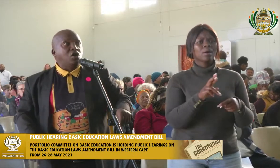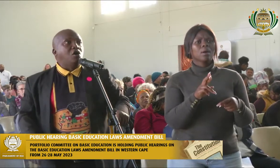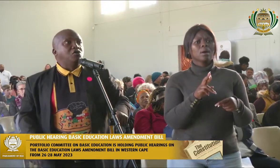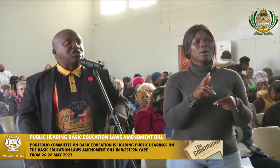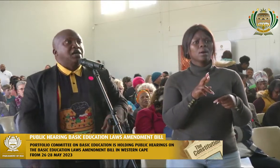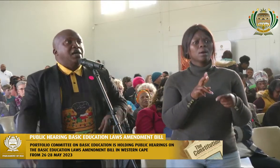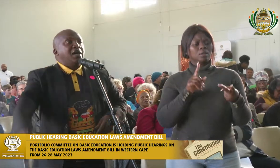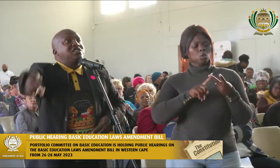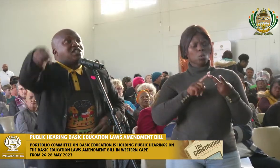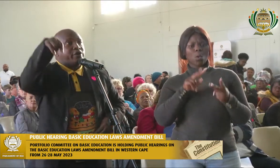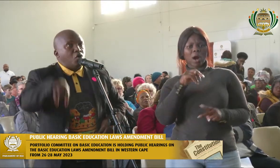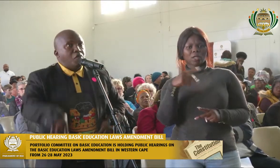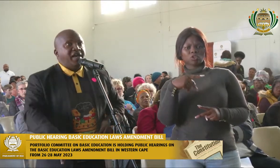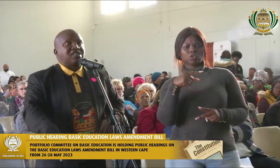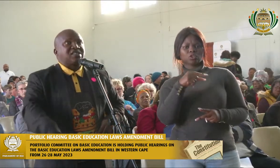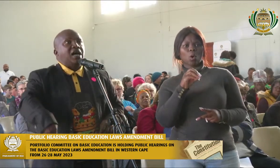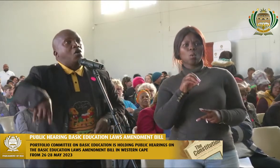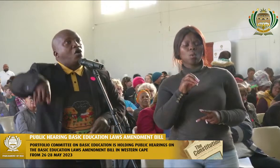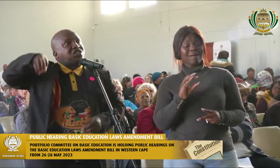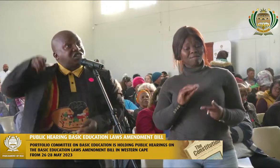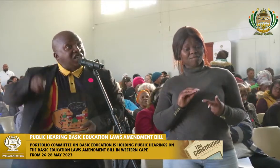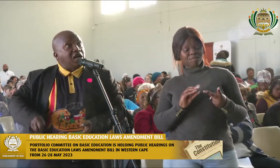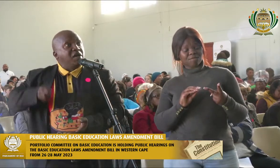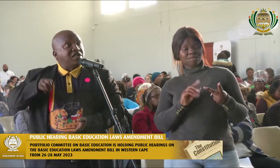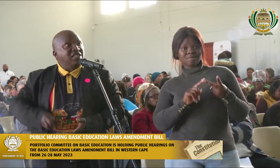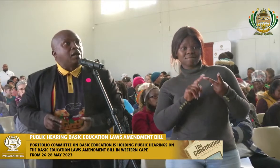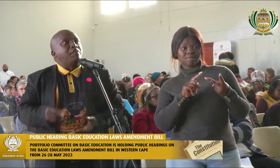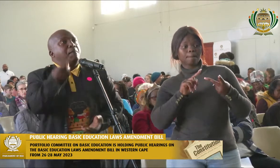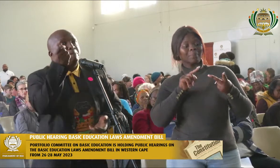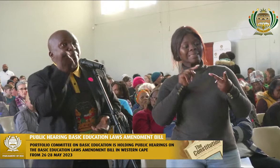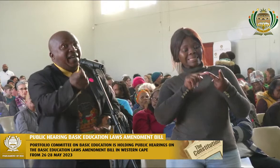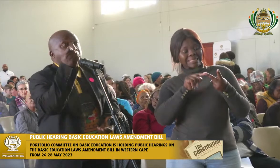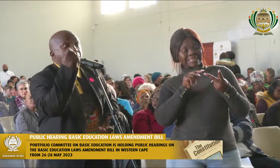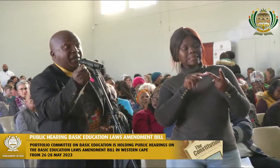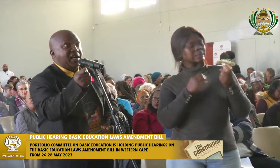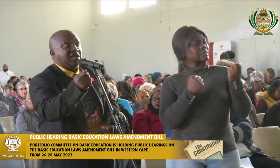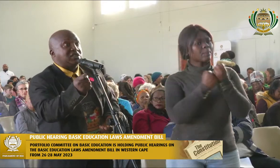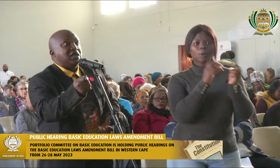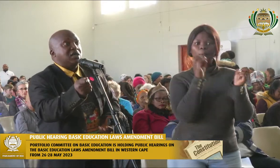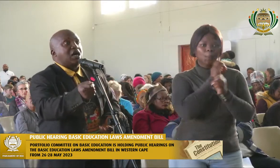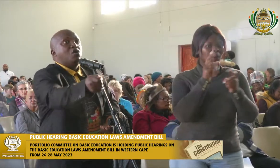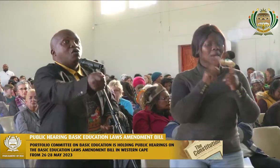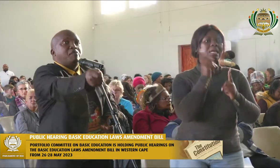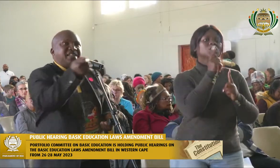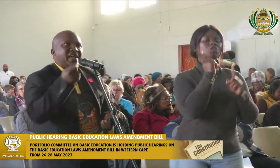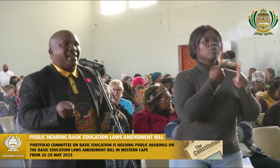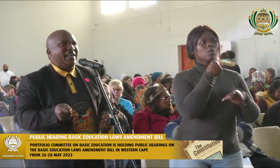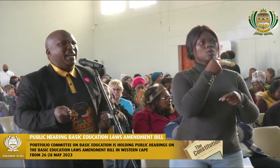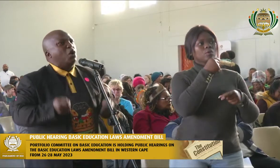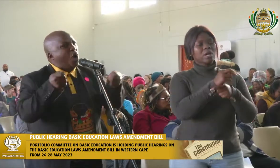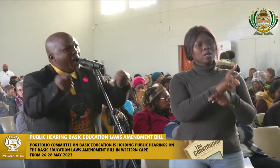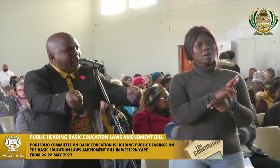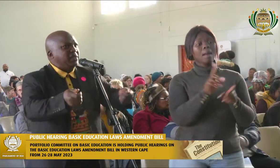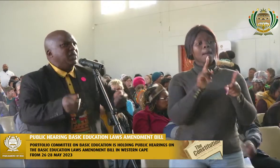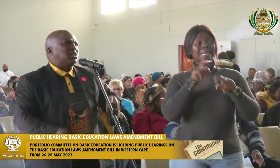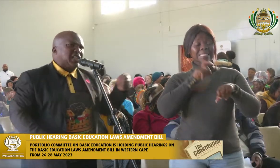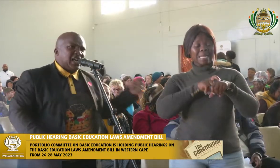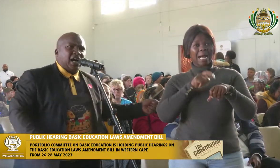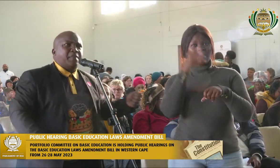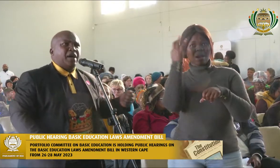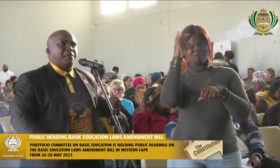are NGOs ezihlukumeza ootitshara be-Great R bepeya ii-peanuts. Xa urhulumente engenelela